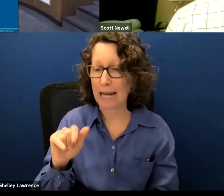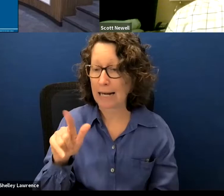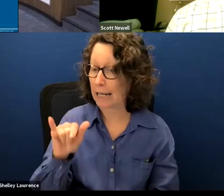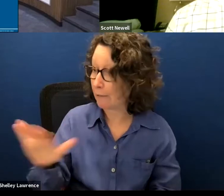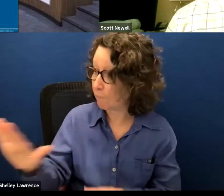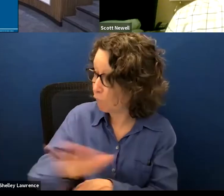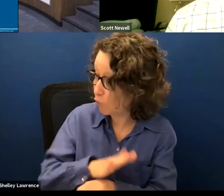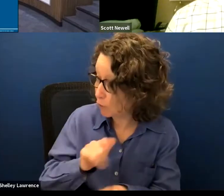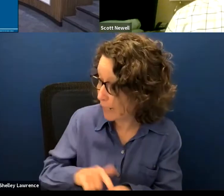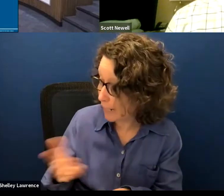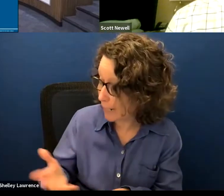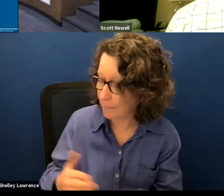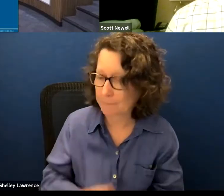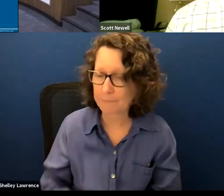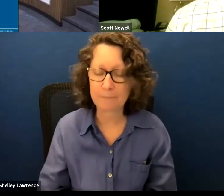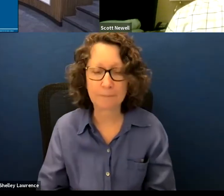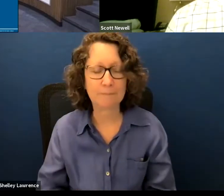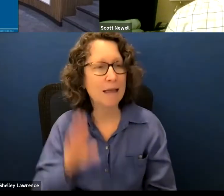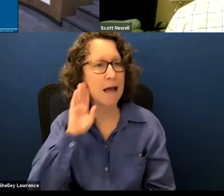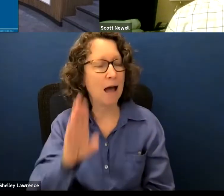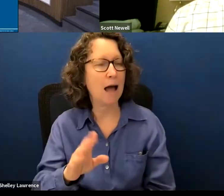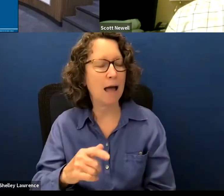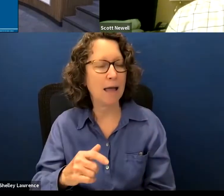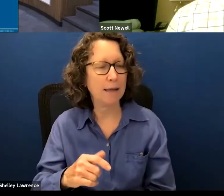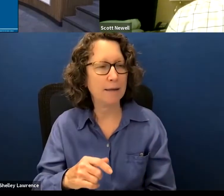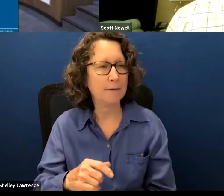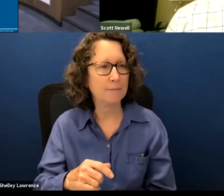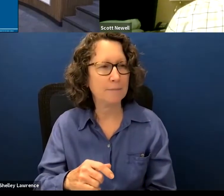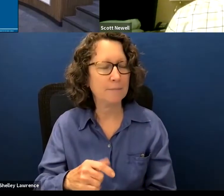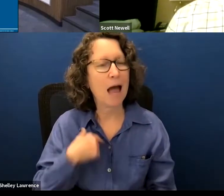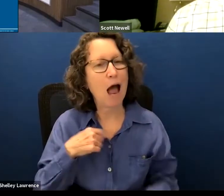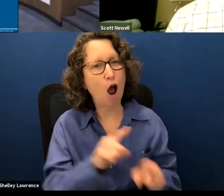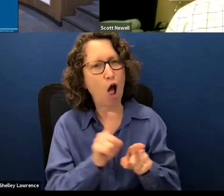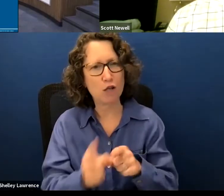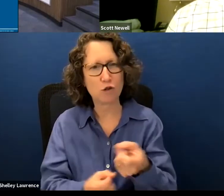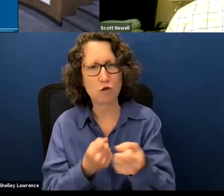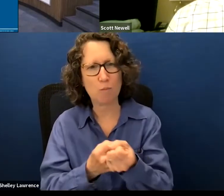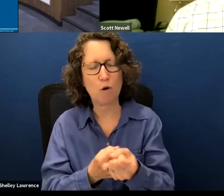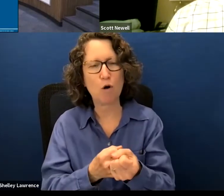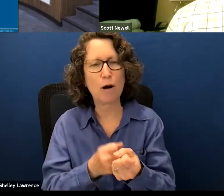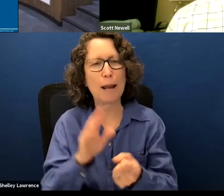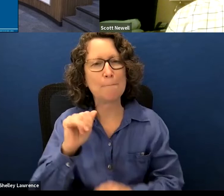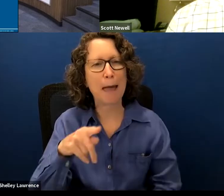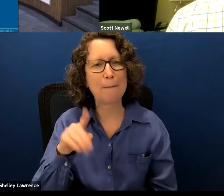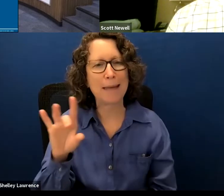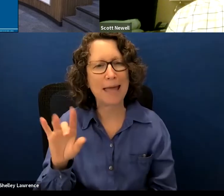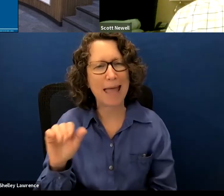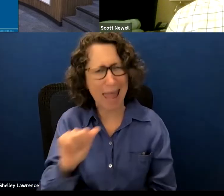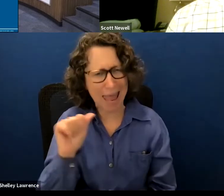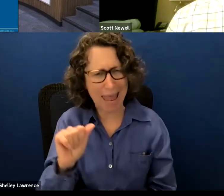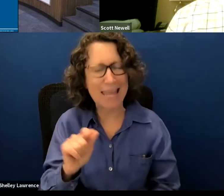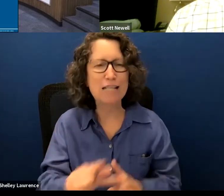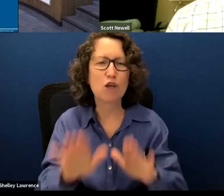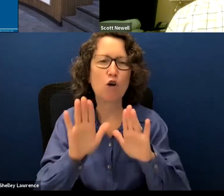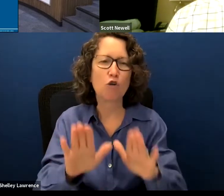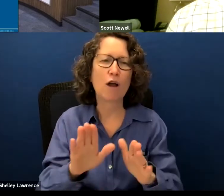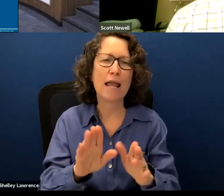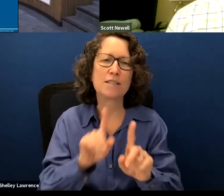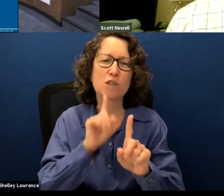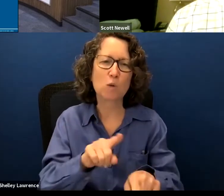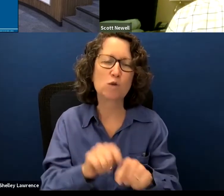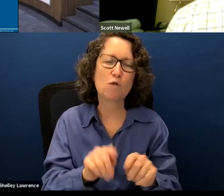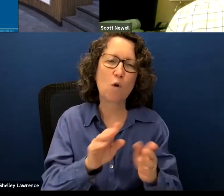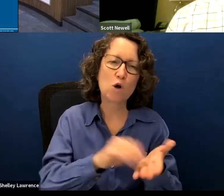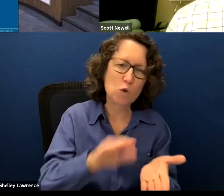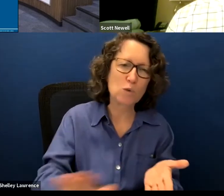name. Hi. I also support MAP A. I think it's a great solution for students and their